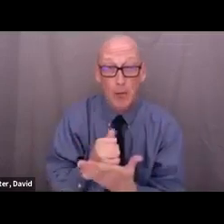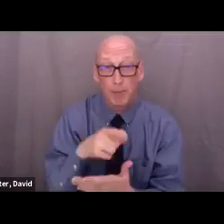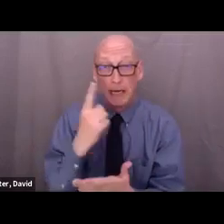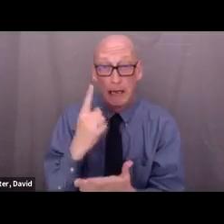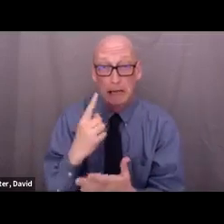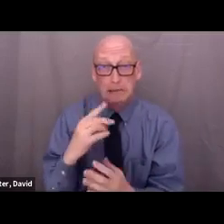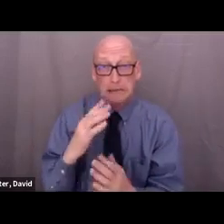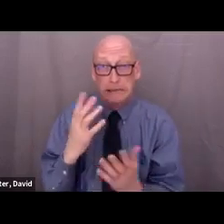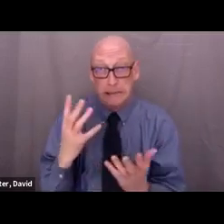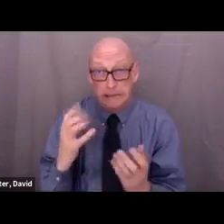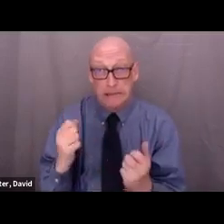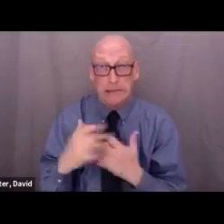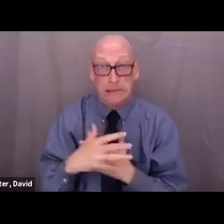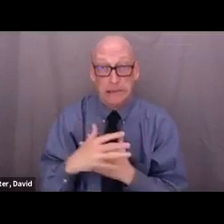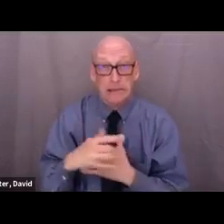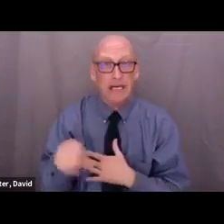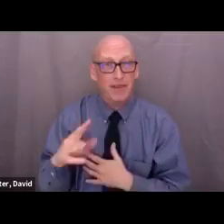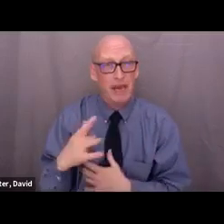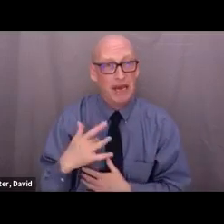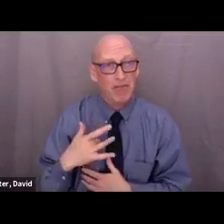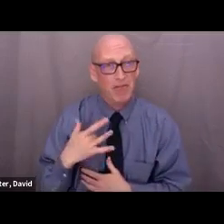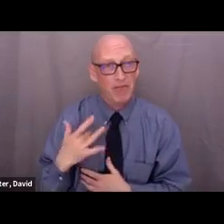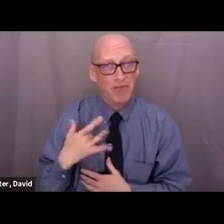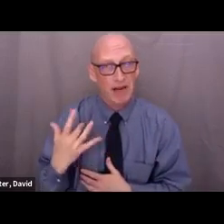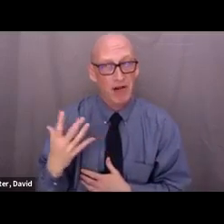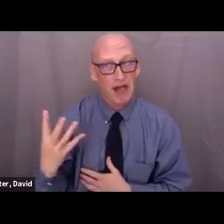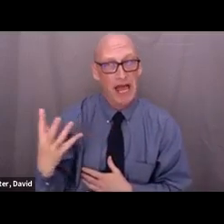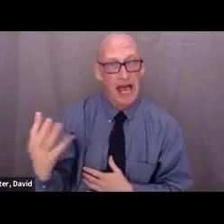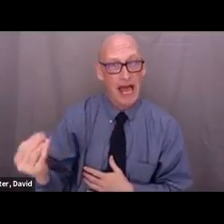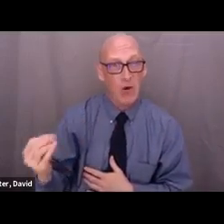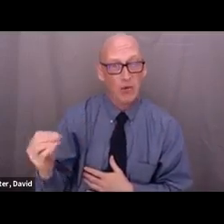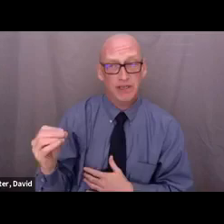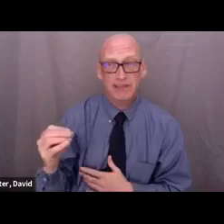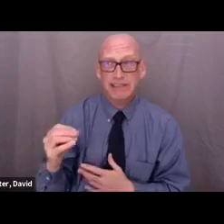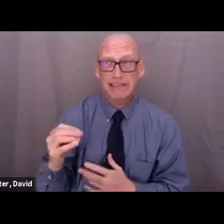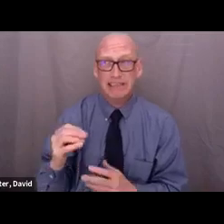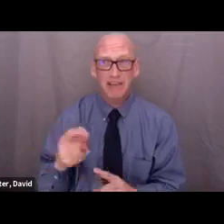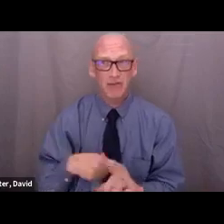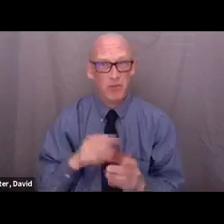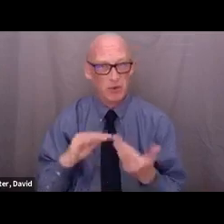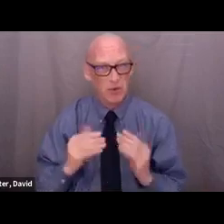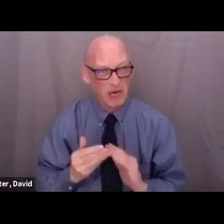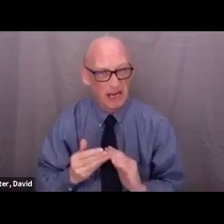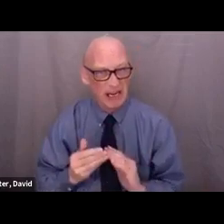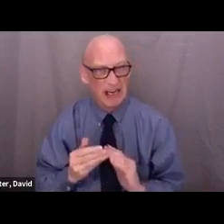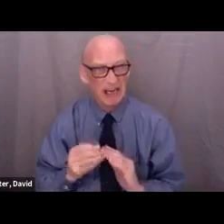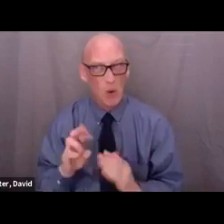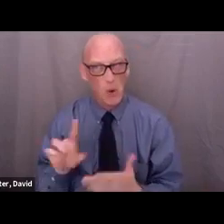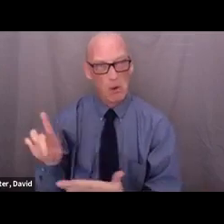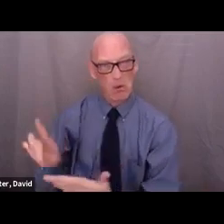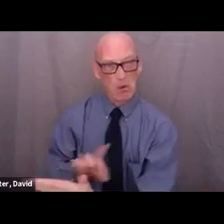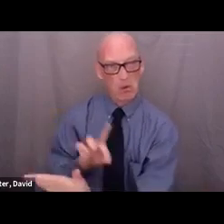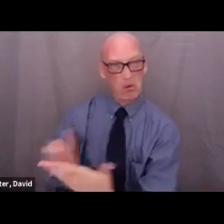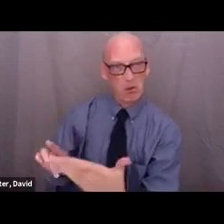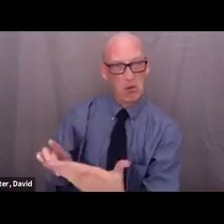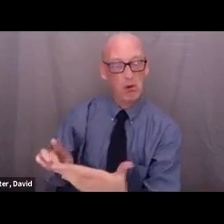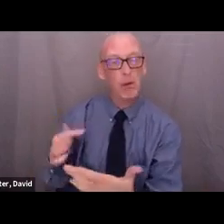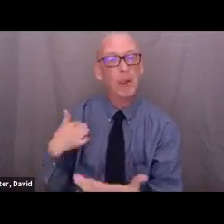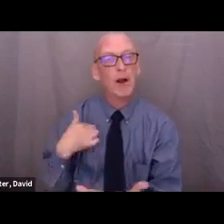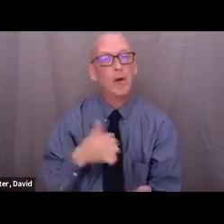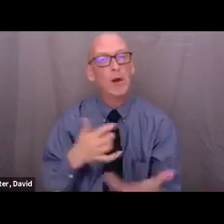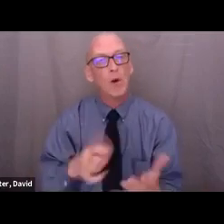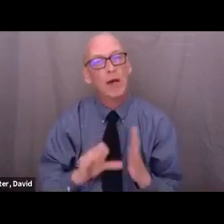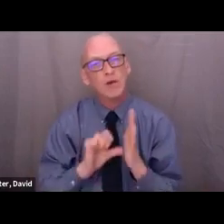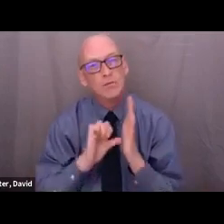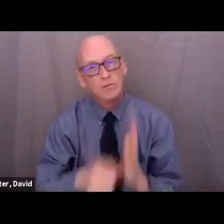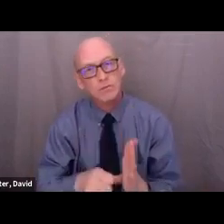lives feeling like an outsider or being discriminated against. So we just want to take a moment to reiterate that